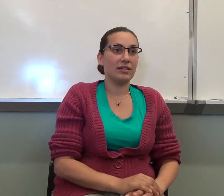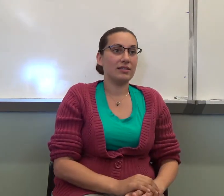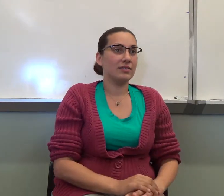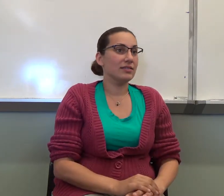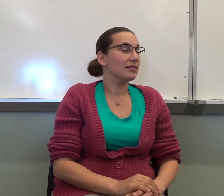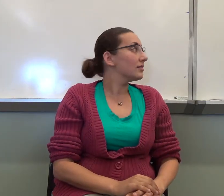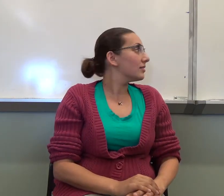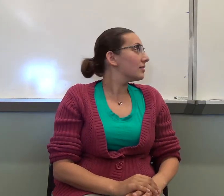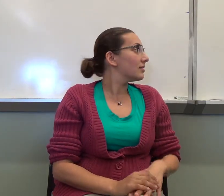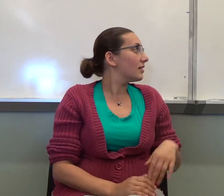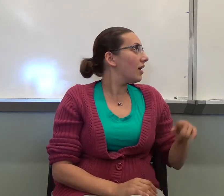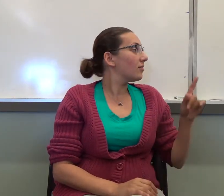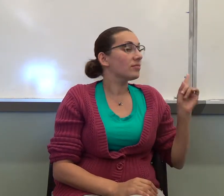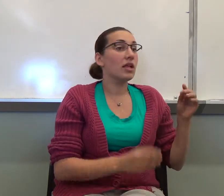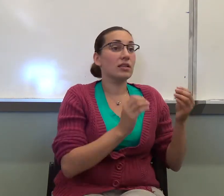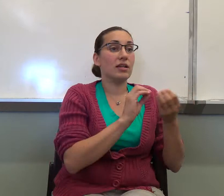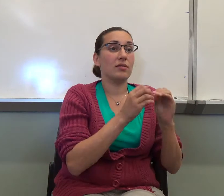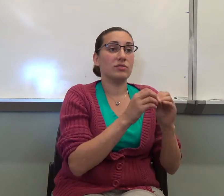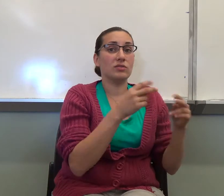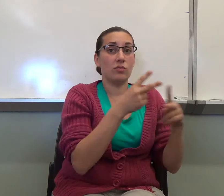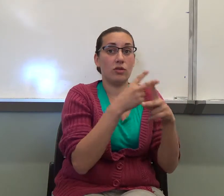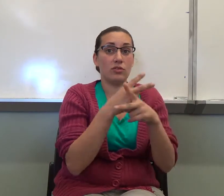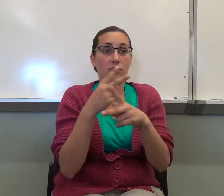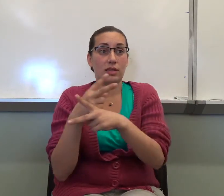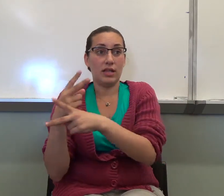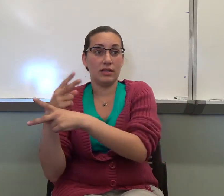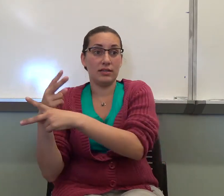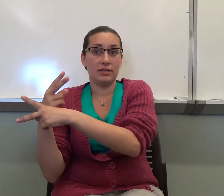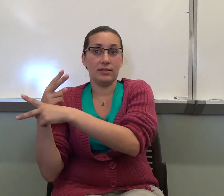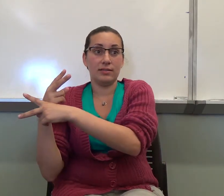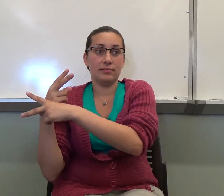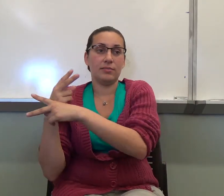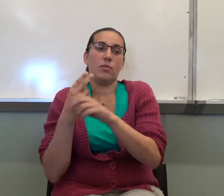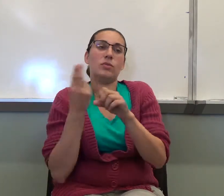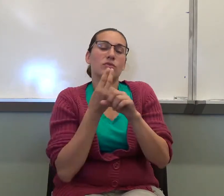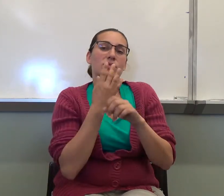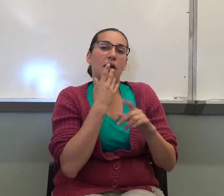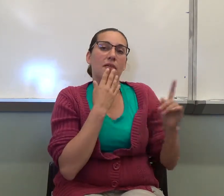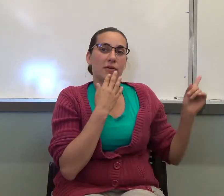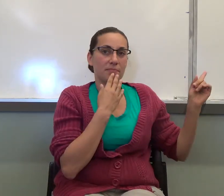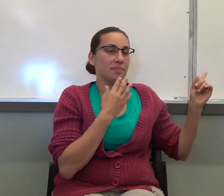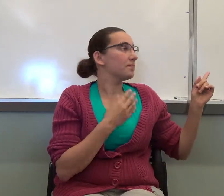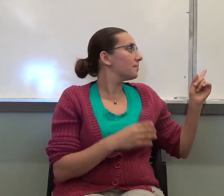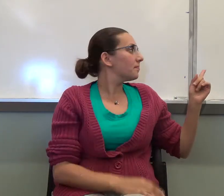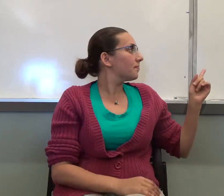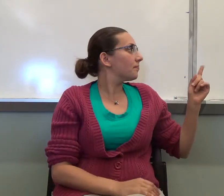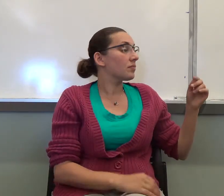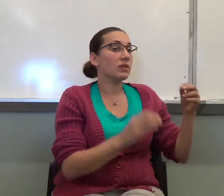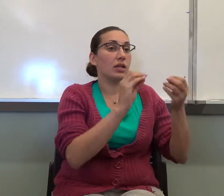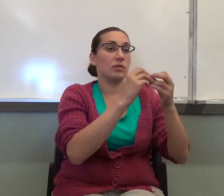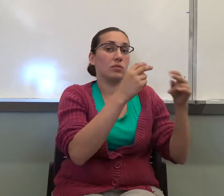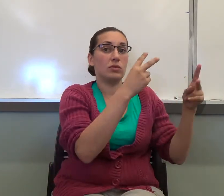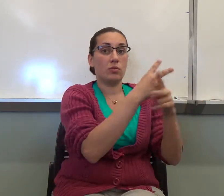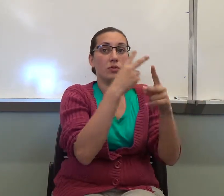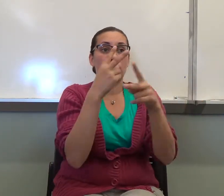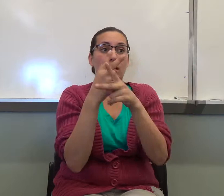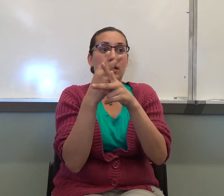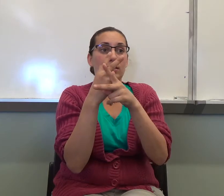The numbers which are multiplying, let me do some color here. These numbers which are multiplying the variables are